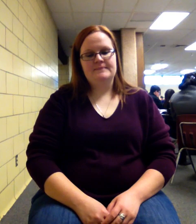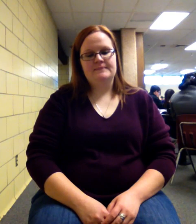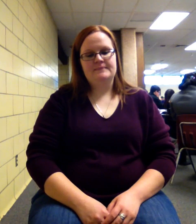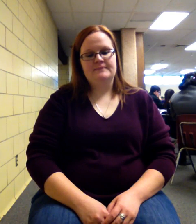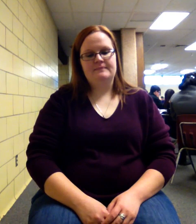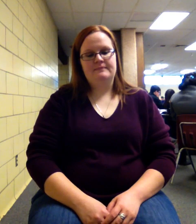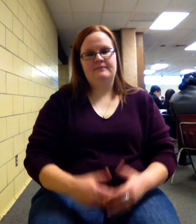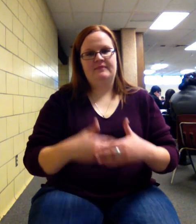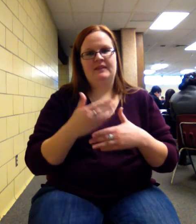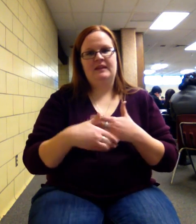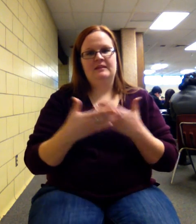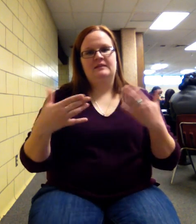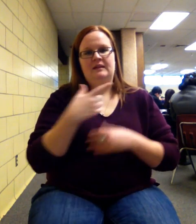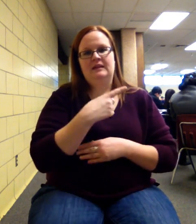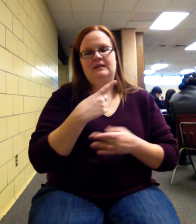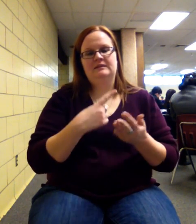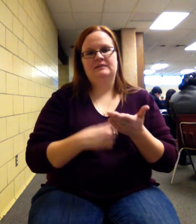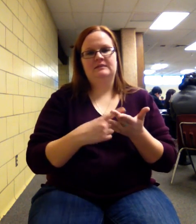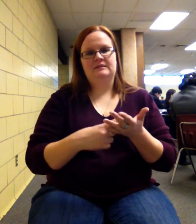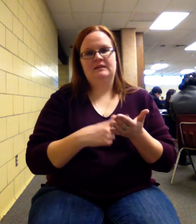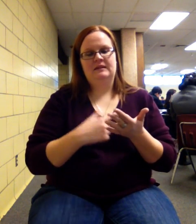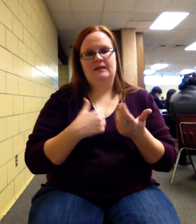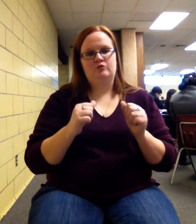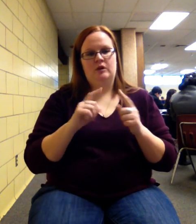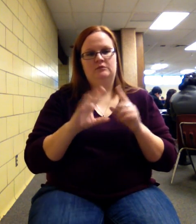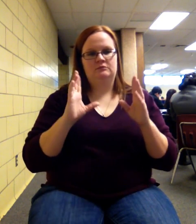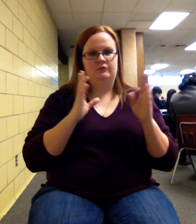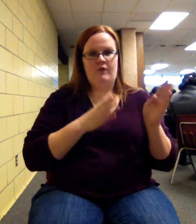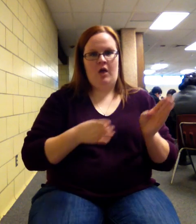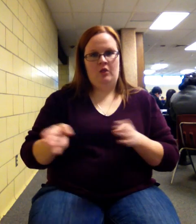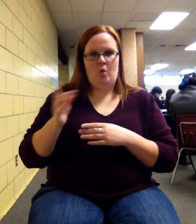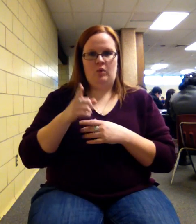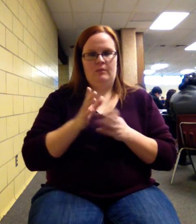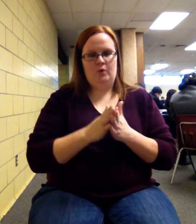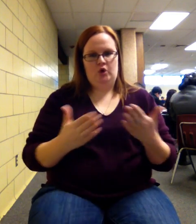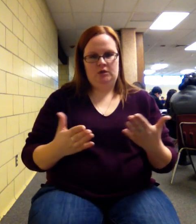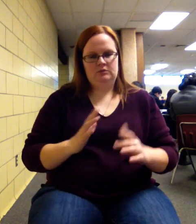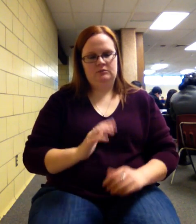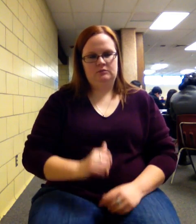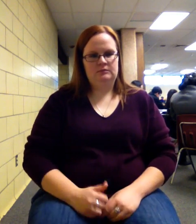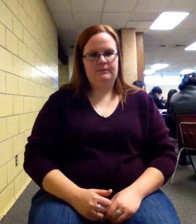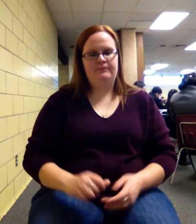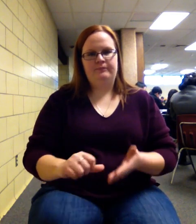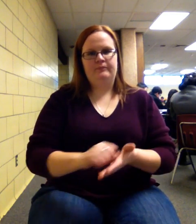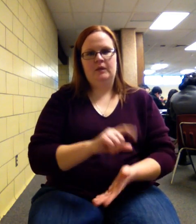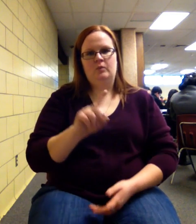The next thing that he starts talking about then, and I'm just trying to stay in his order, on page 132,